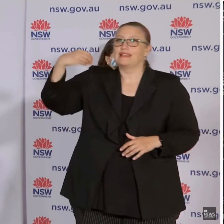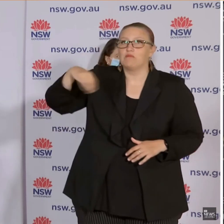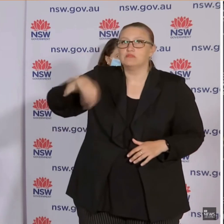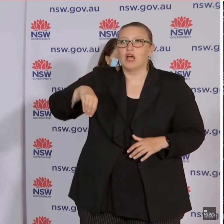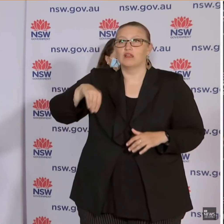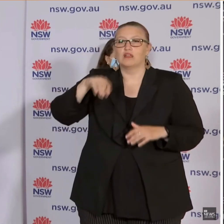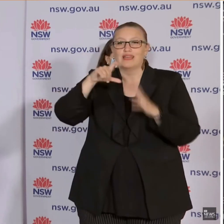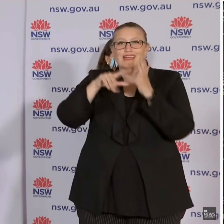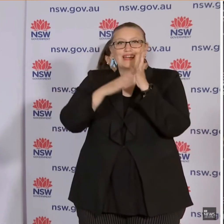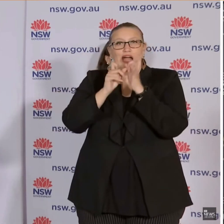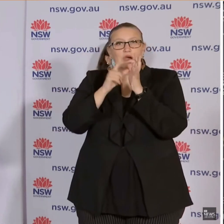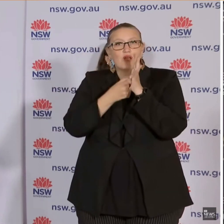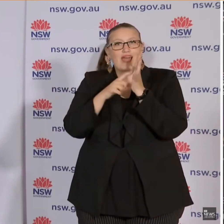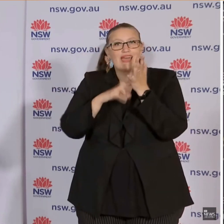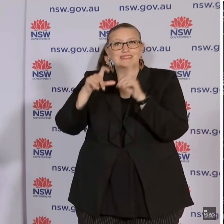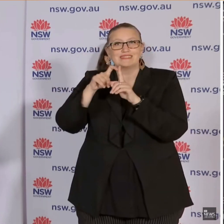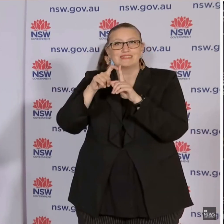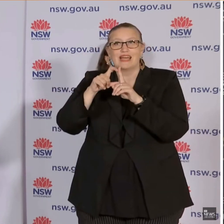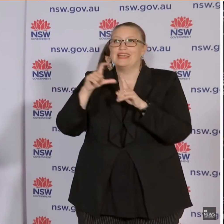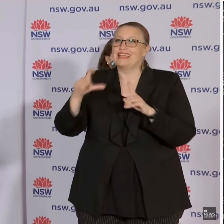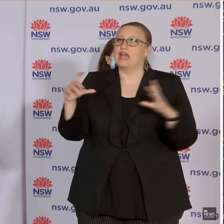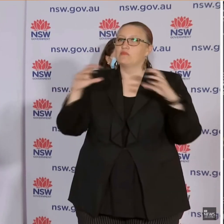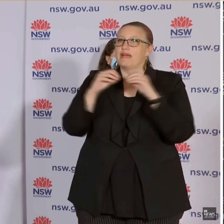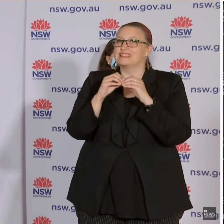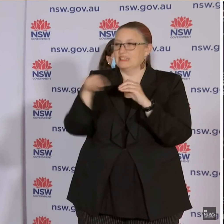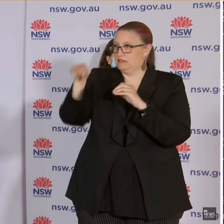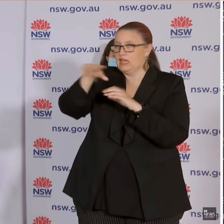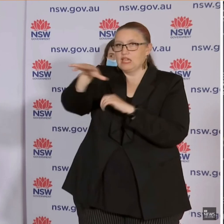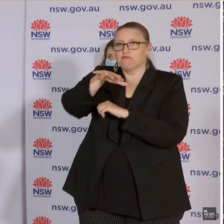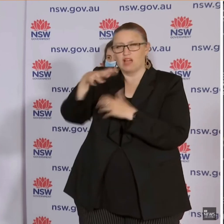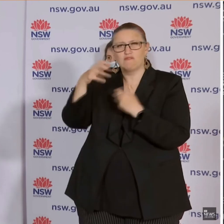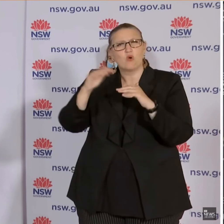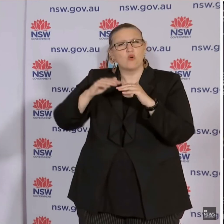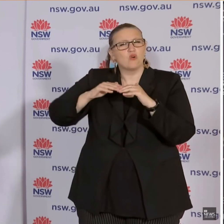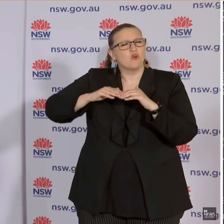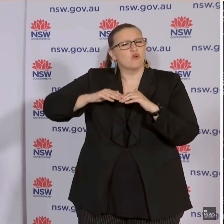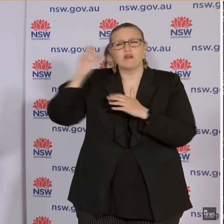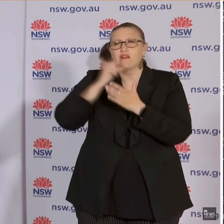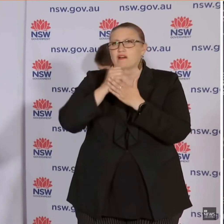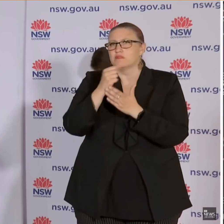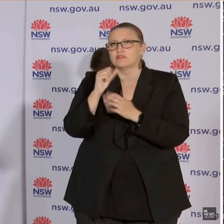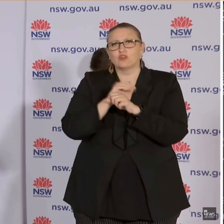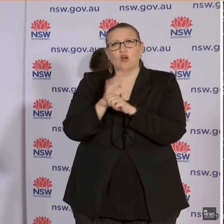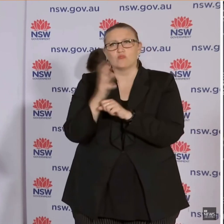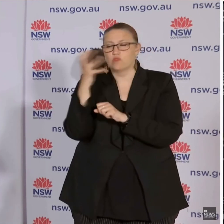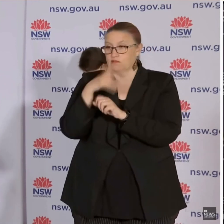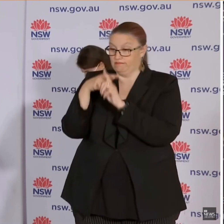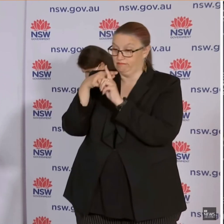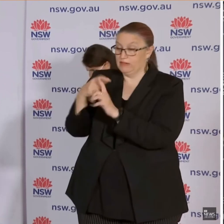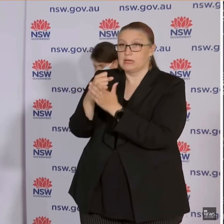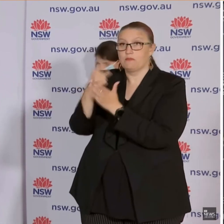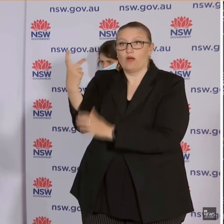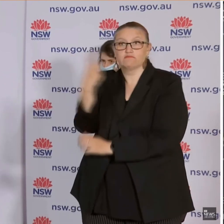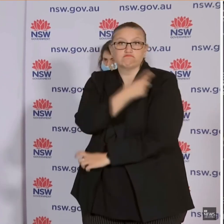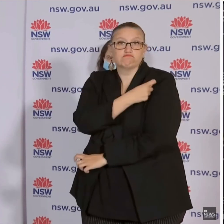areas, Canterbury, Bankstown have been particularly impacted. And we have done all we can to prioritise it. And I know there was an